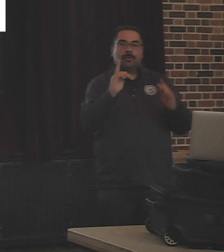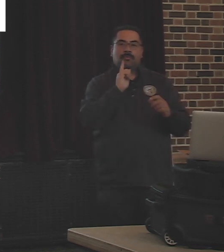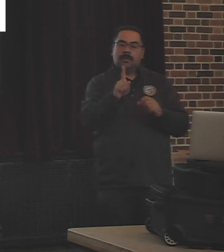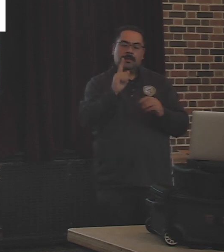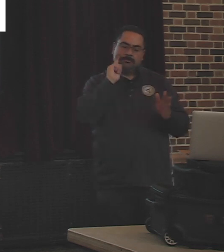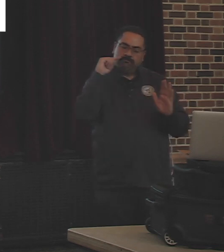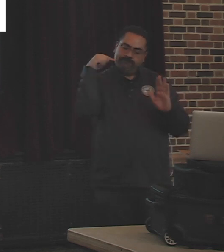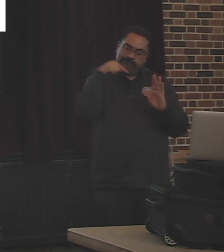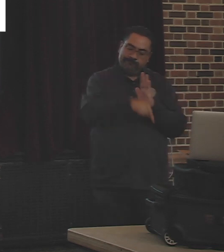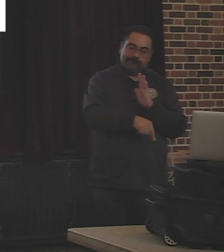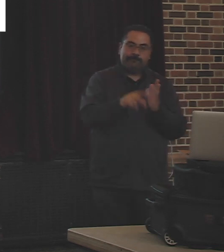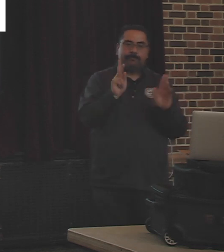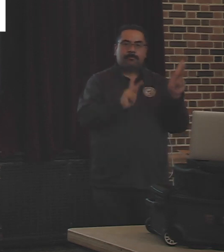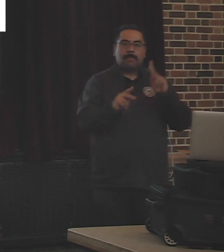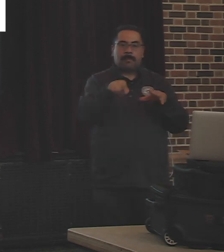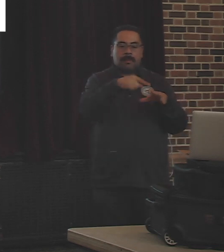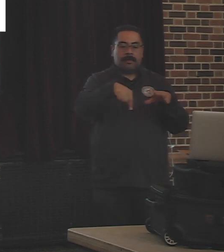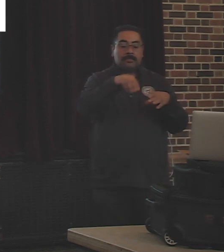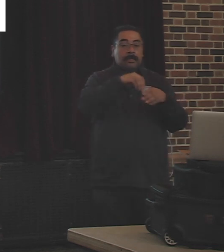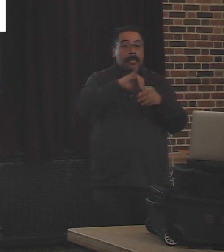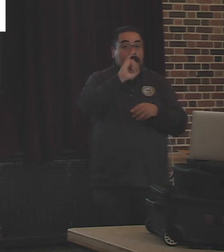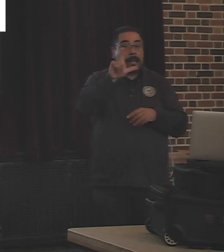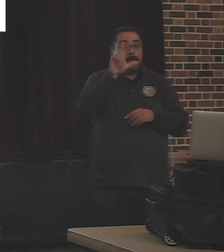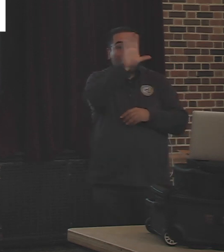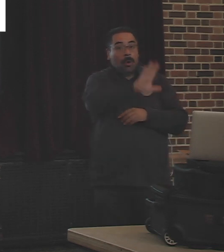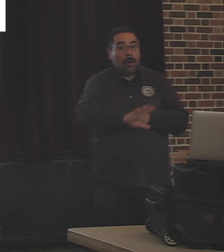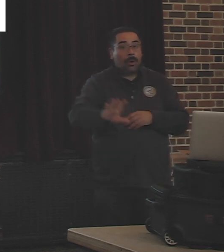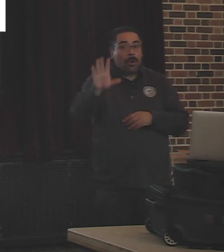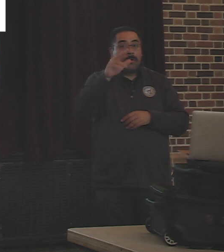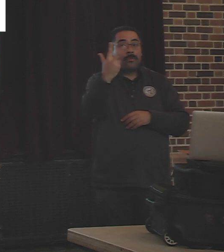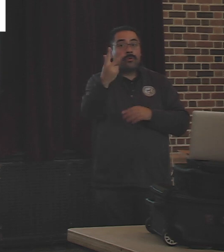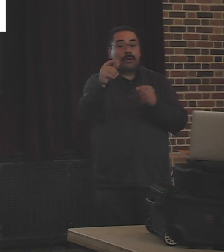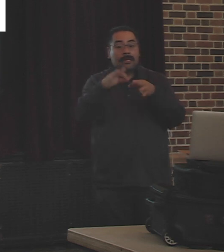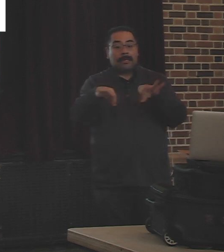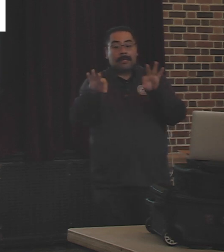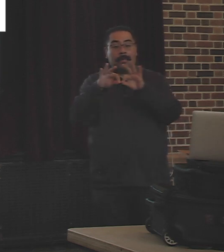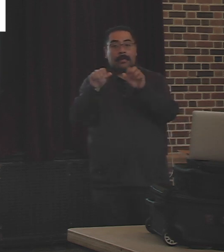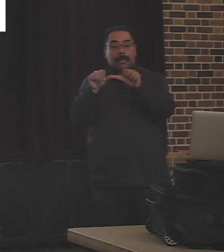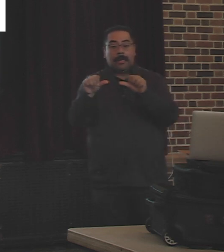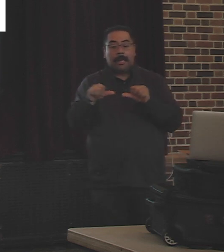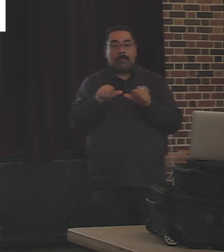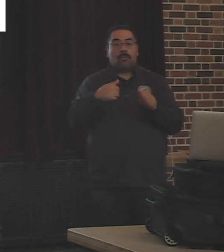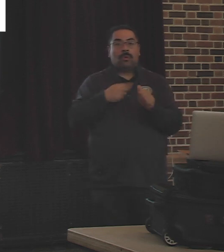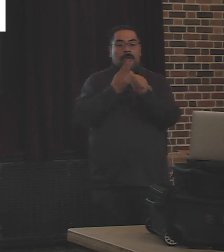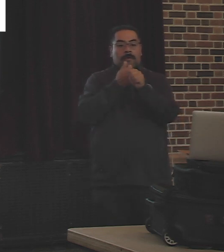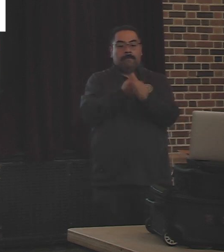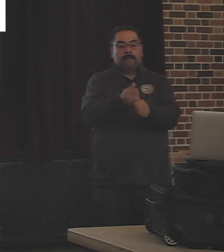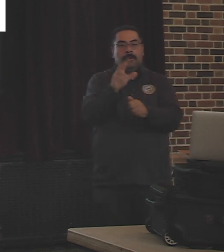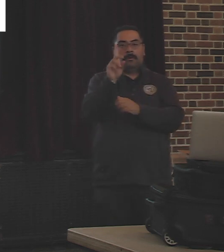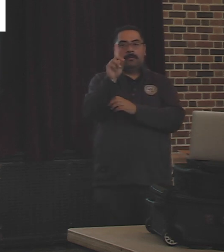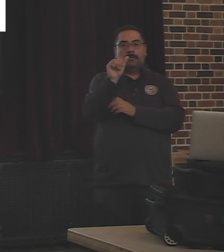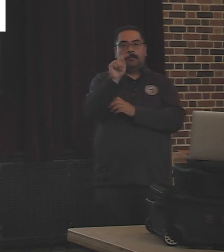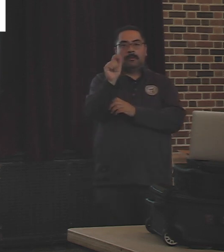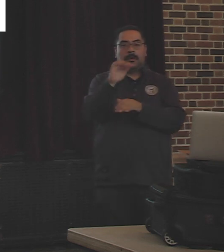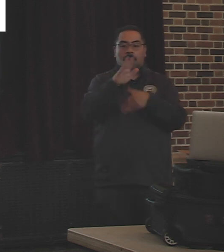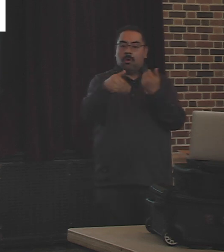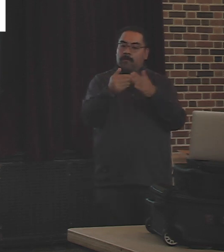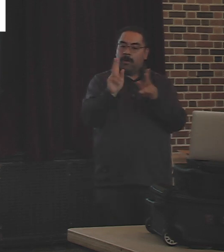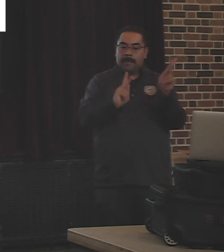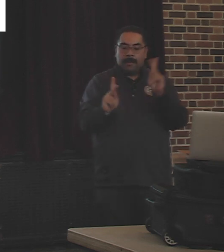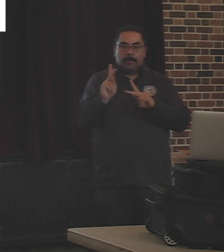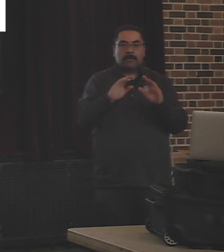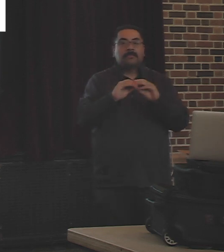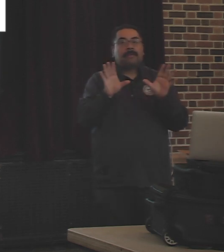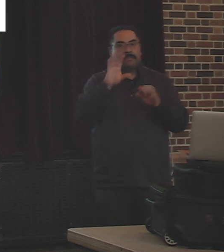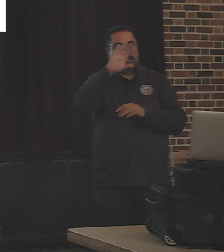those populations throughout Illinois, and let's start with 3 key areas. So based on the data, we took the overall populations.